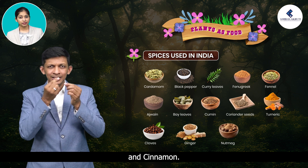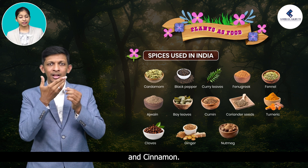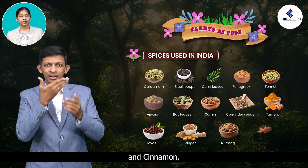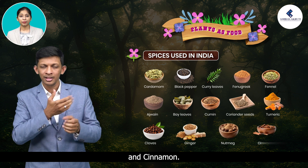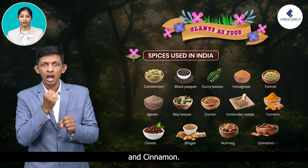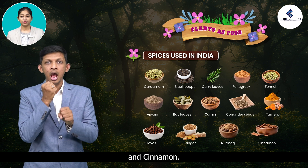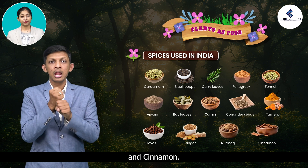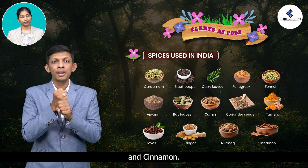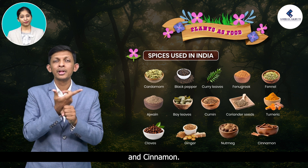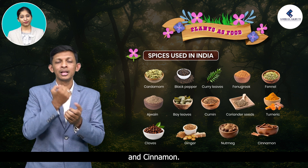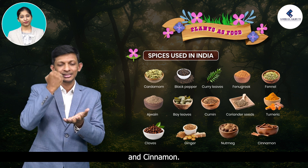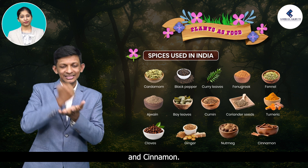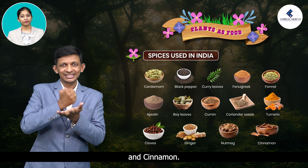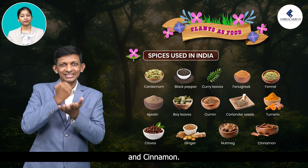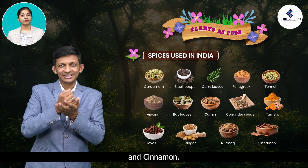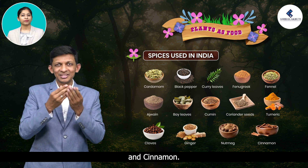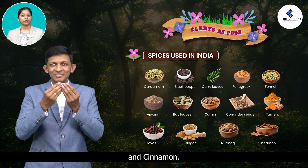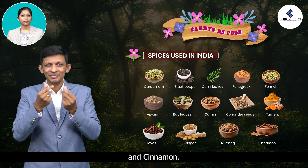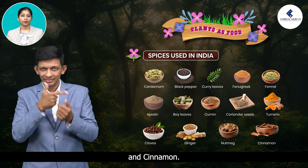and cinnamon.